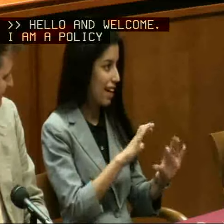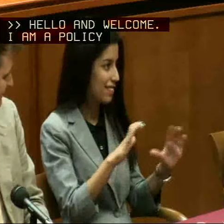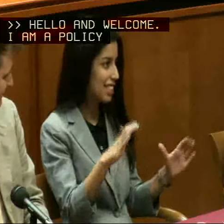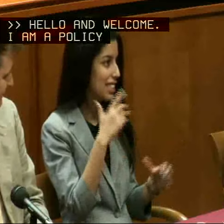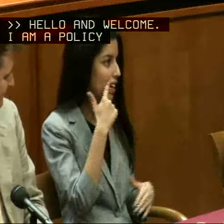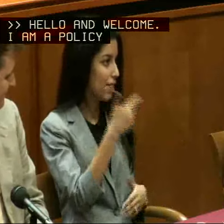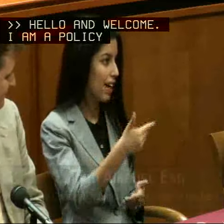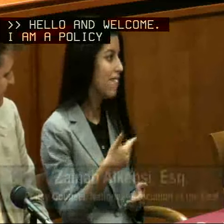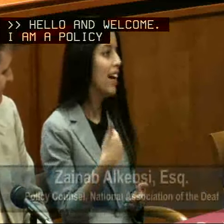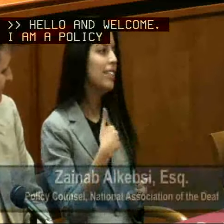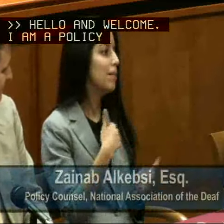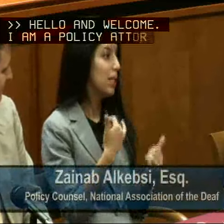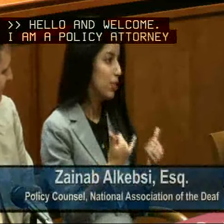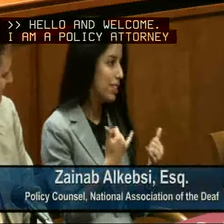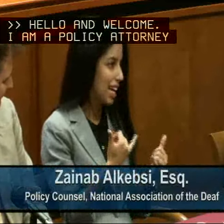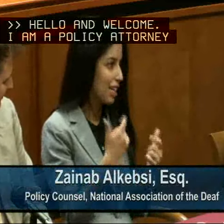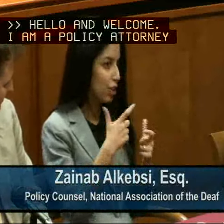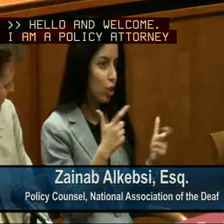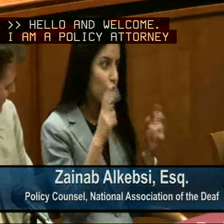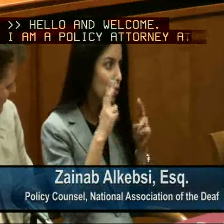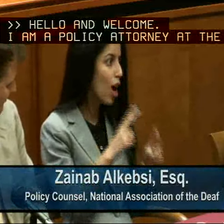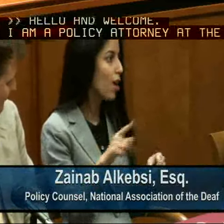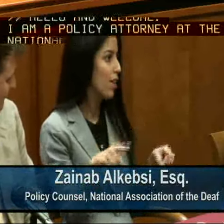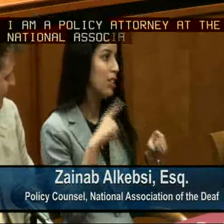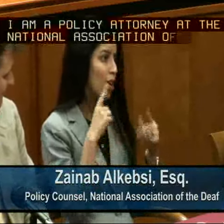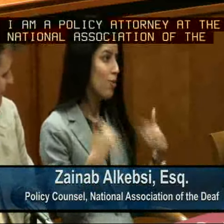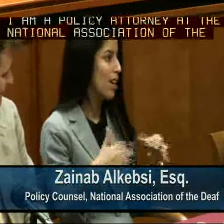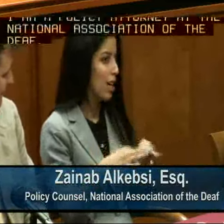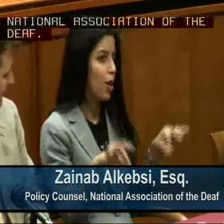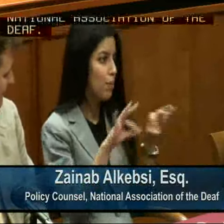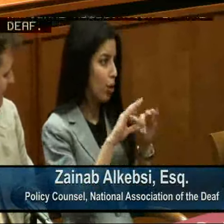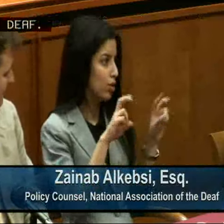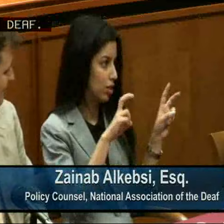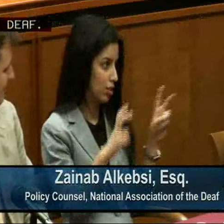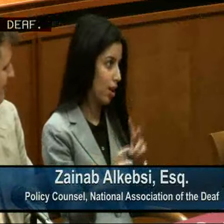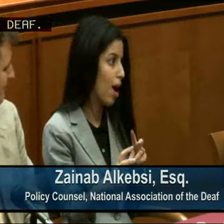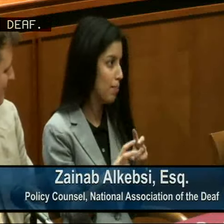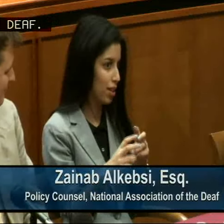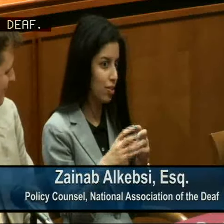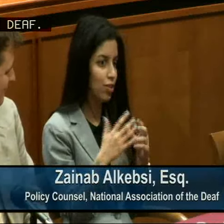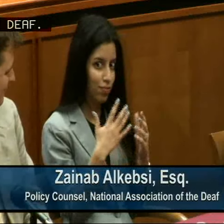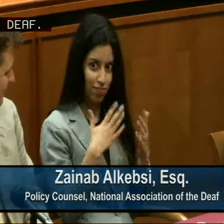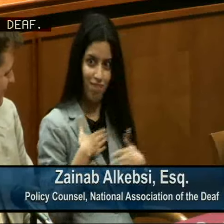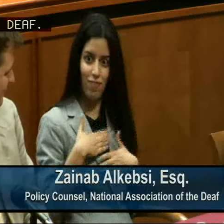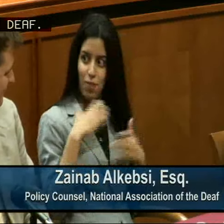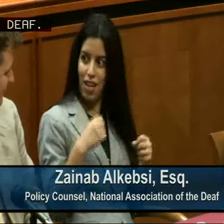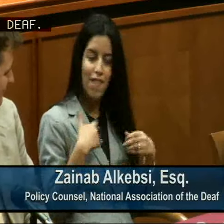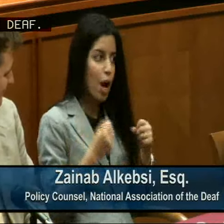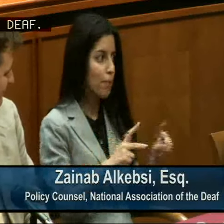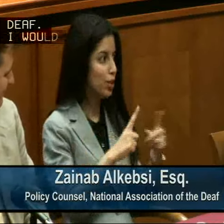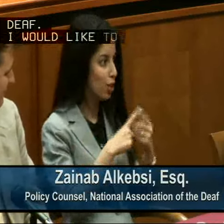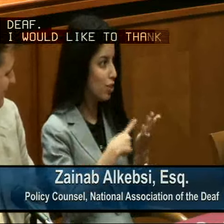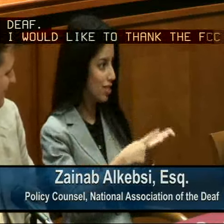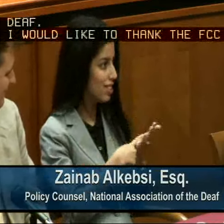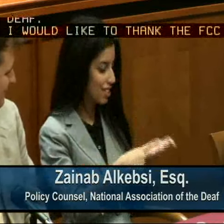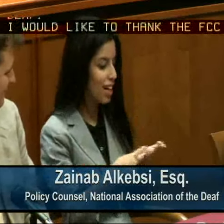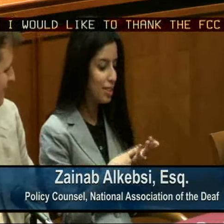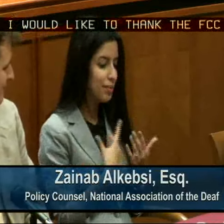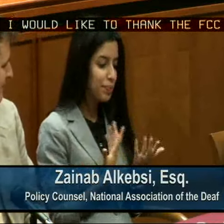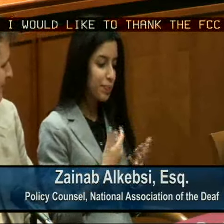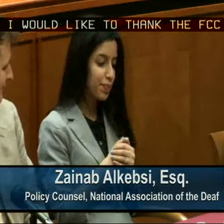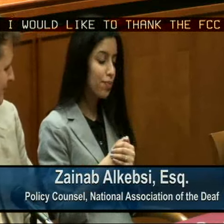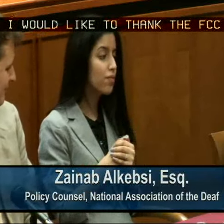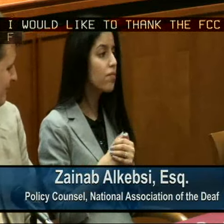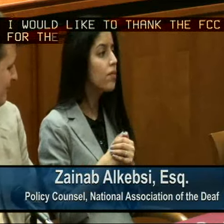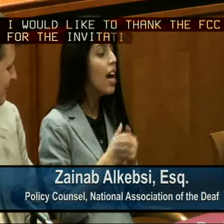I would like to thank the FCC for the invitation to be here today. It's a huge honor to be part of this panel and to be able to address the critical issues that we're